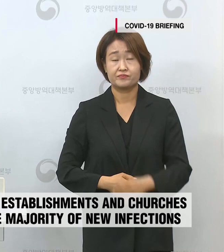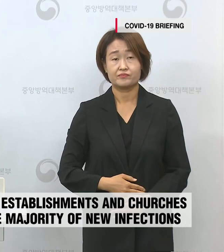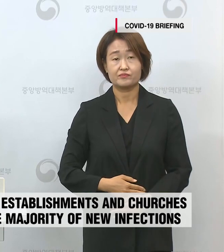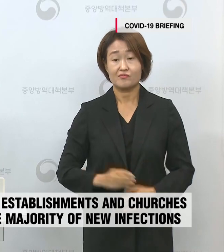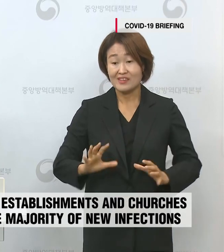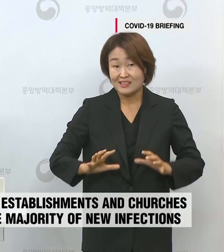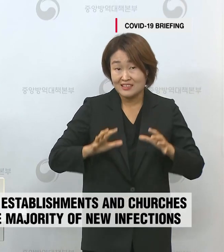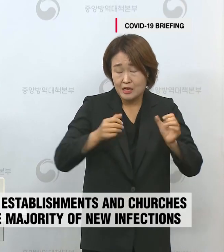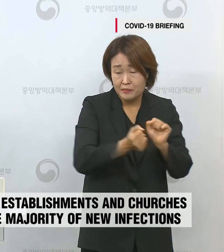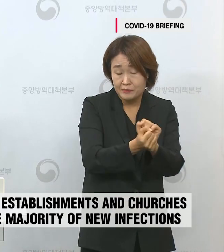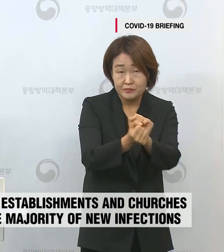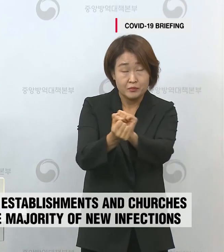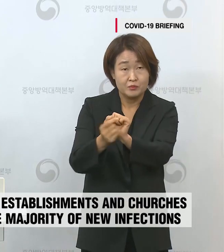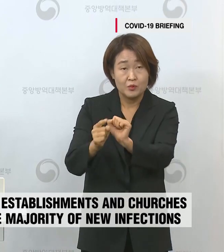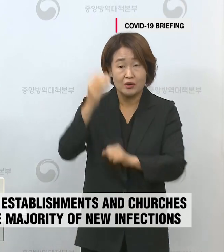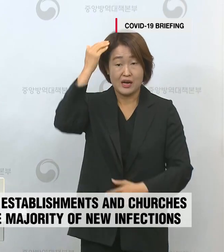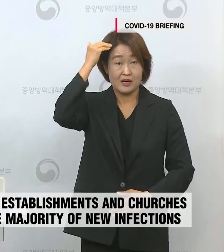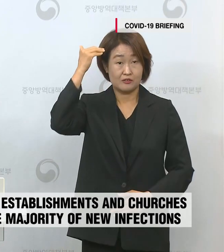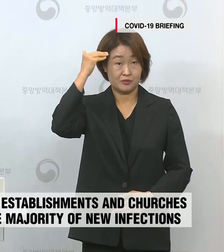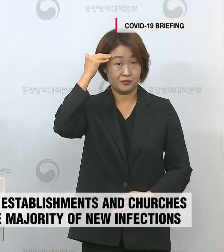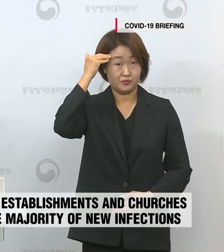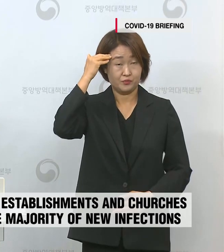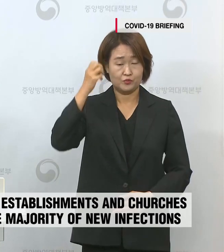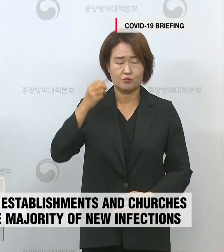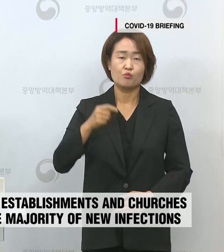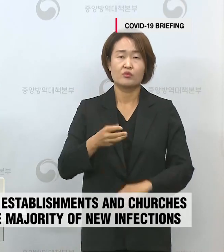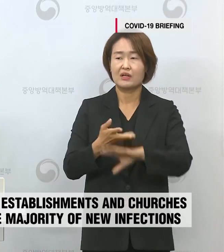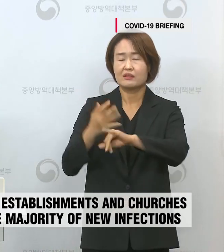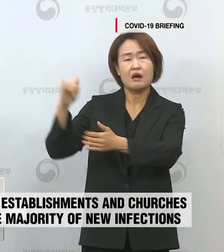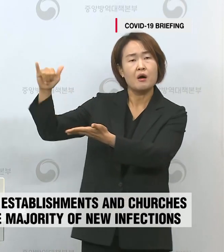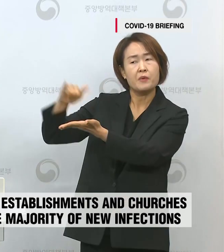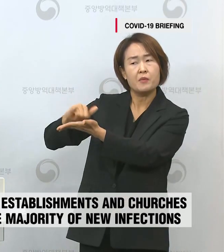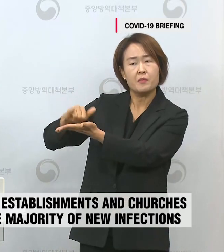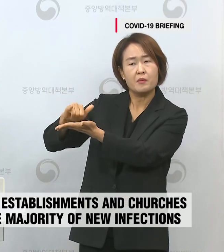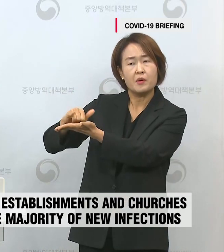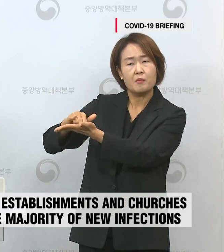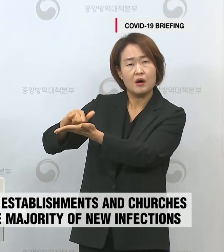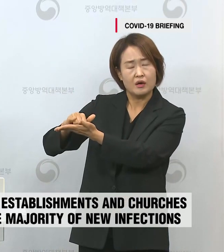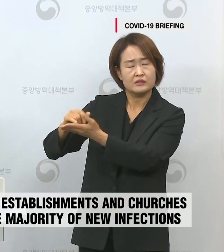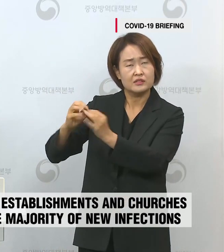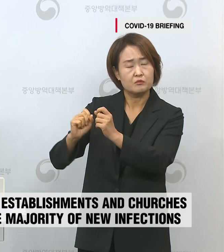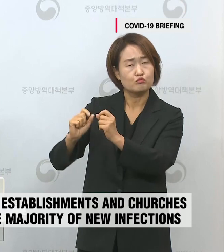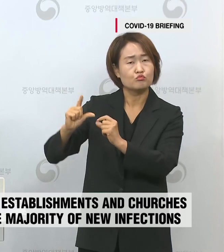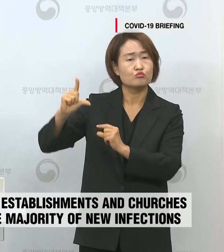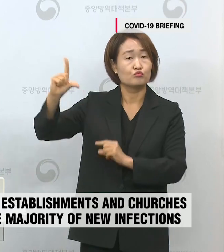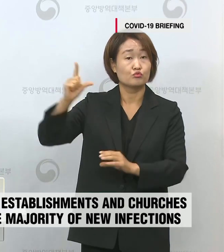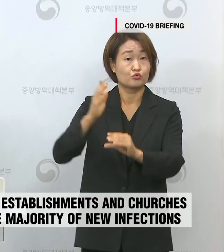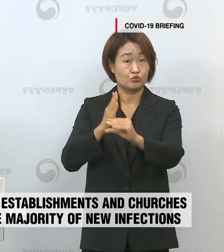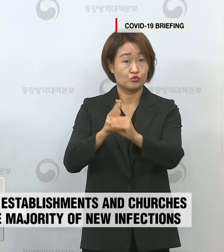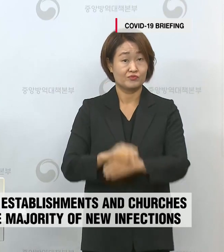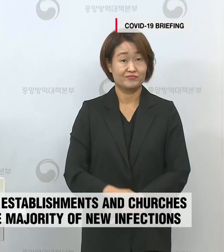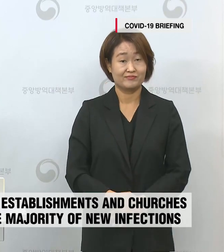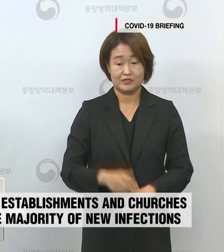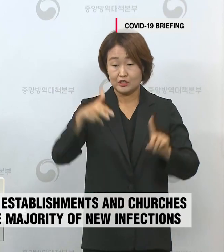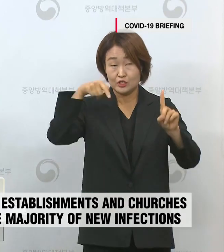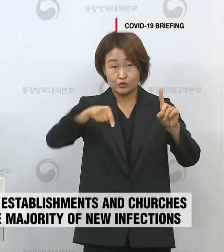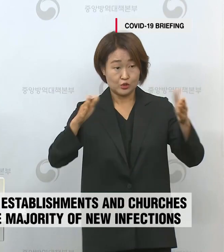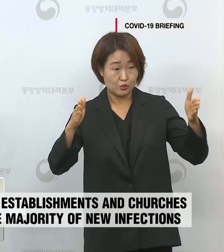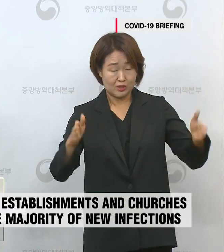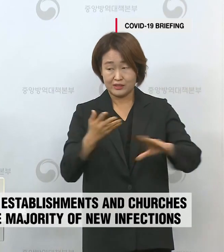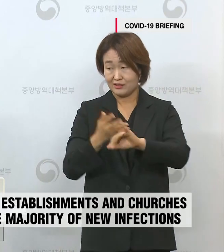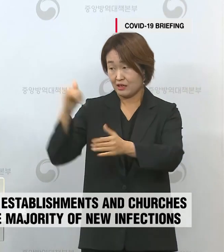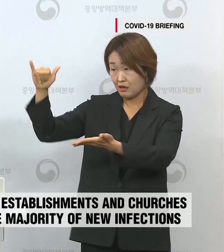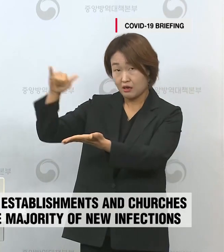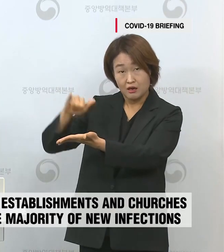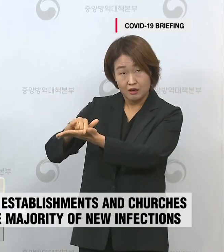And these global pandemic of the COVID-19 is also continuing to be prolonged, and therefore it's resulting in an increase of